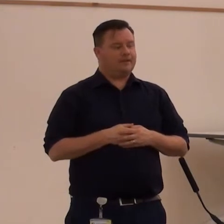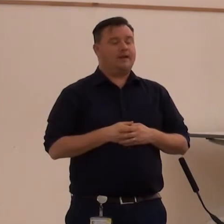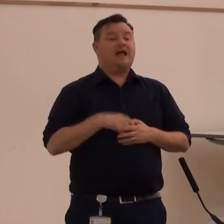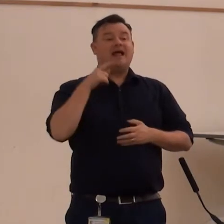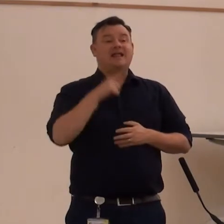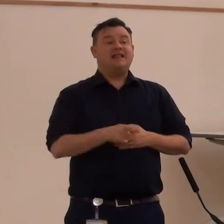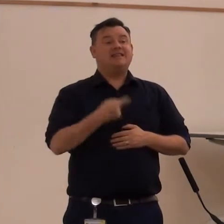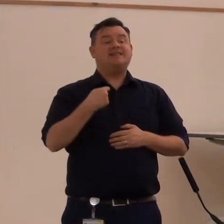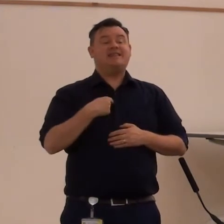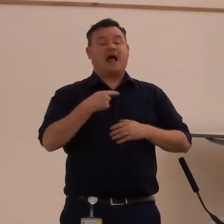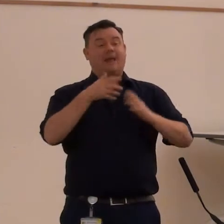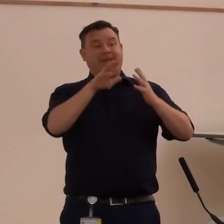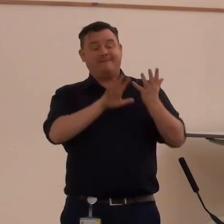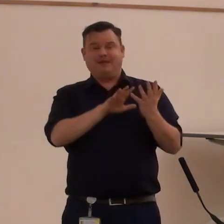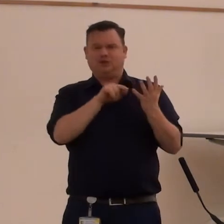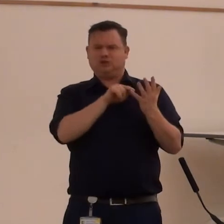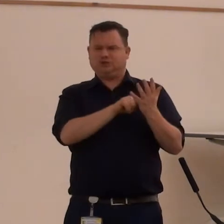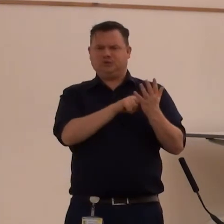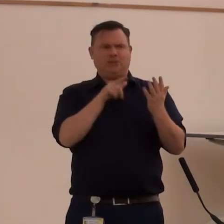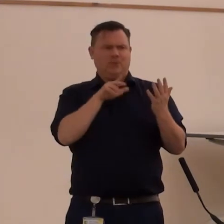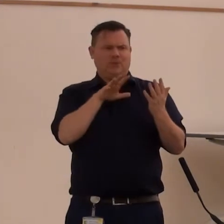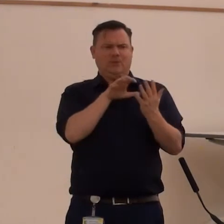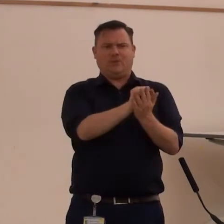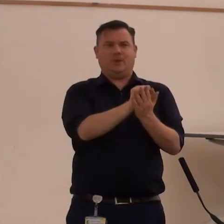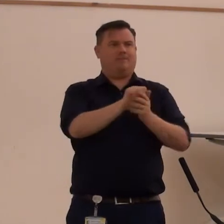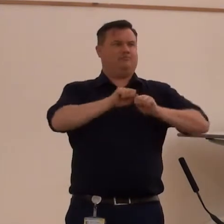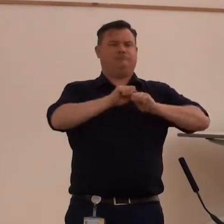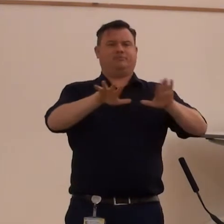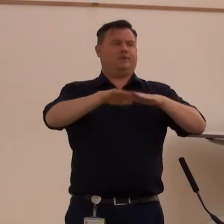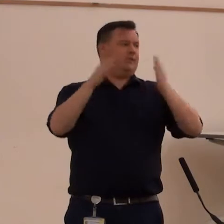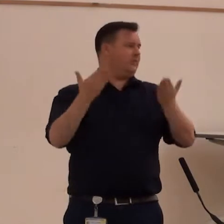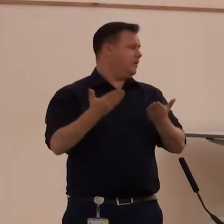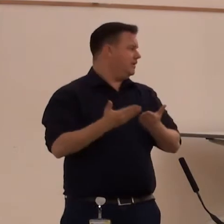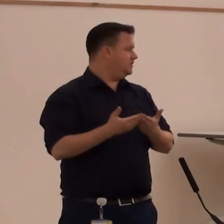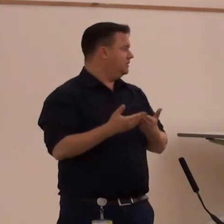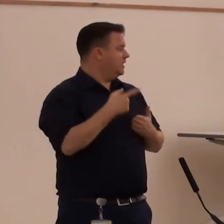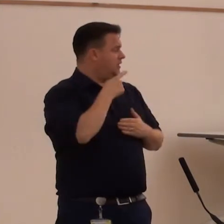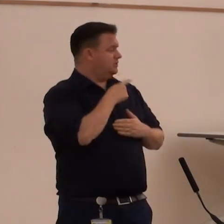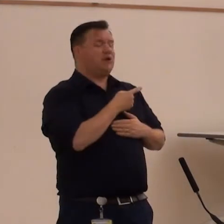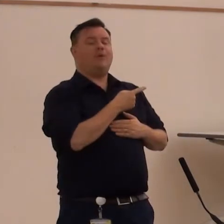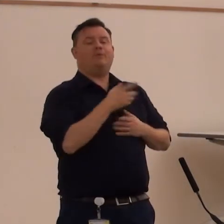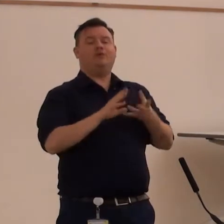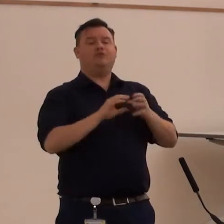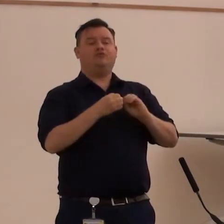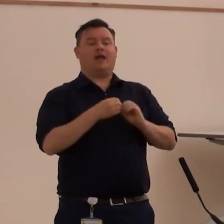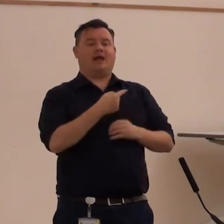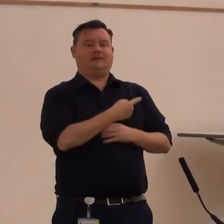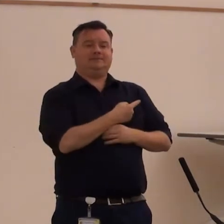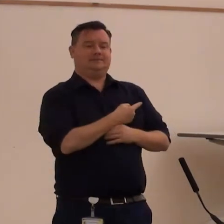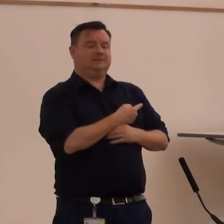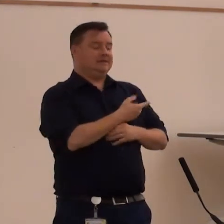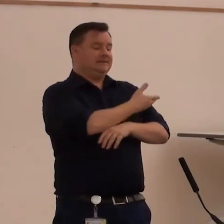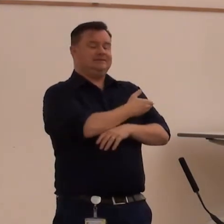Went around the world, it was everywhere, and it captured it in this t-shirt, the splattered red